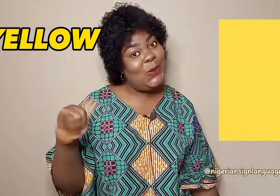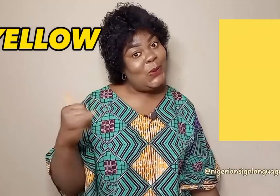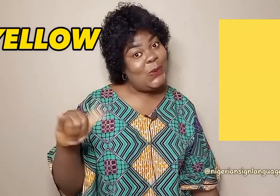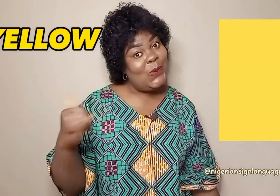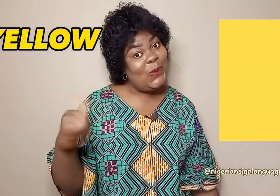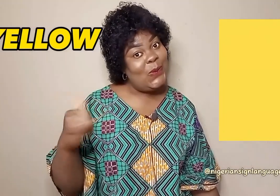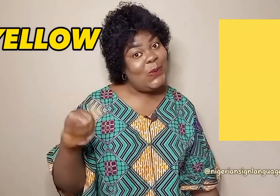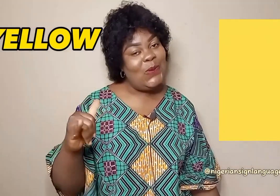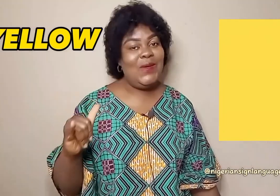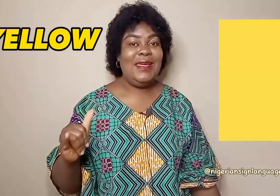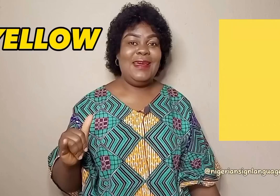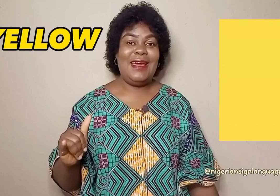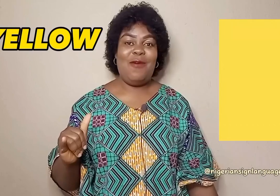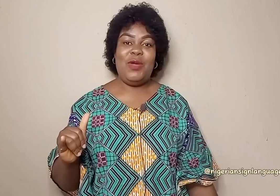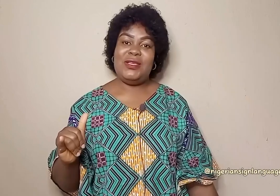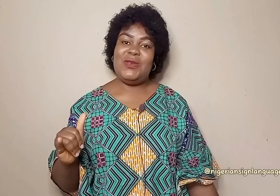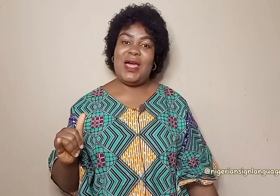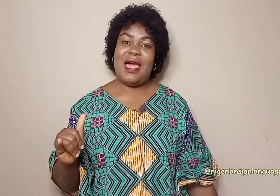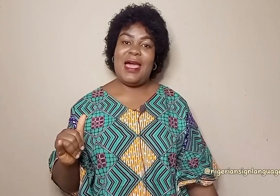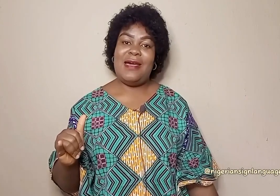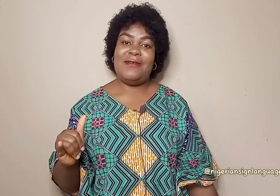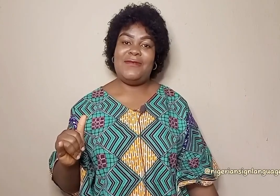yellow. And we also have